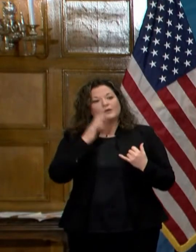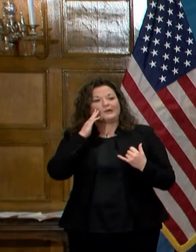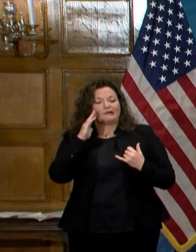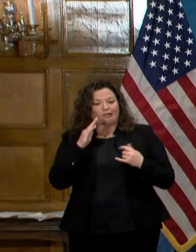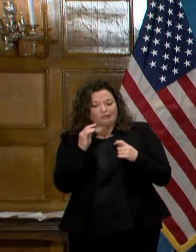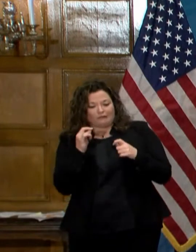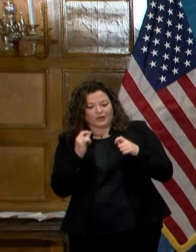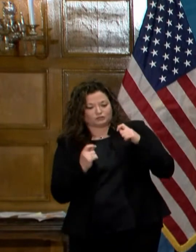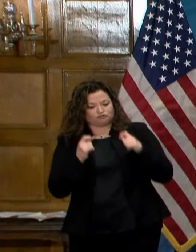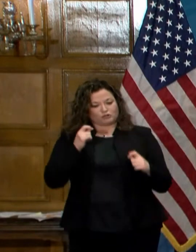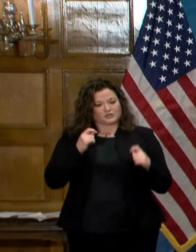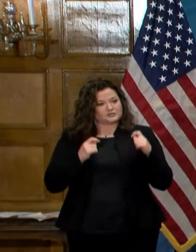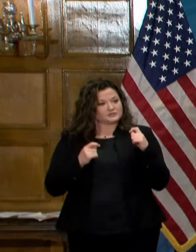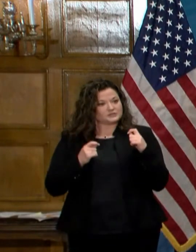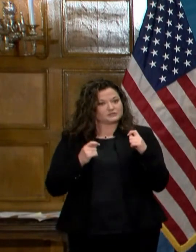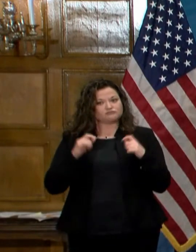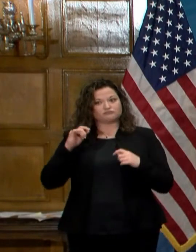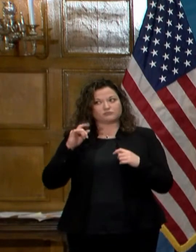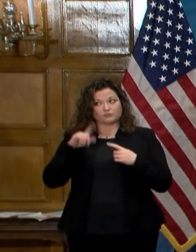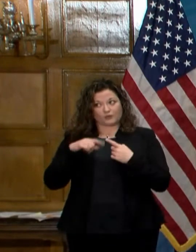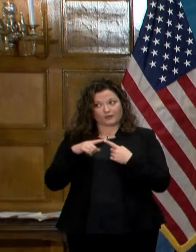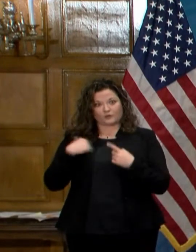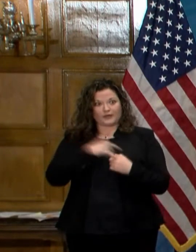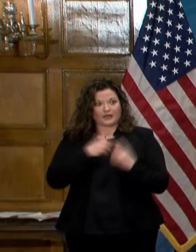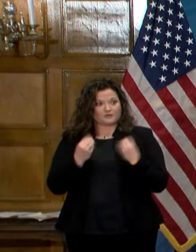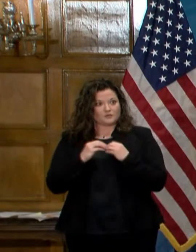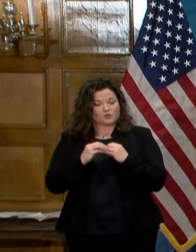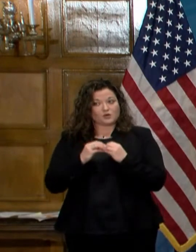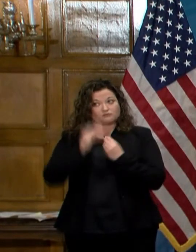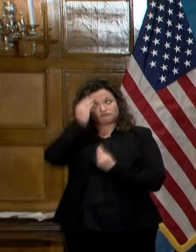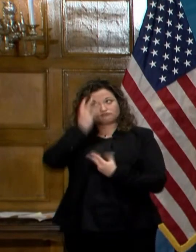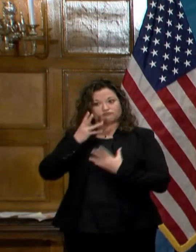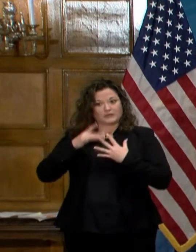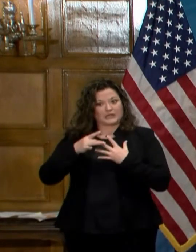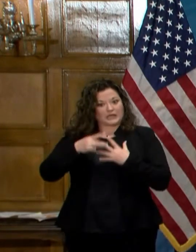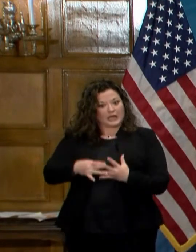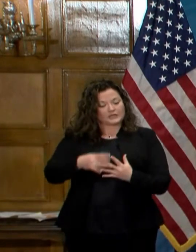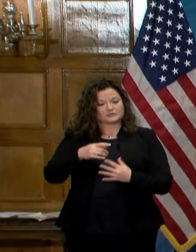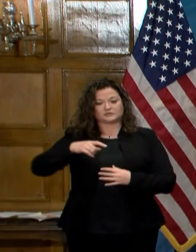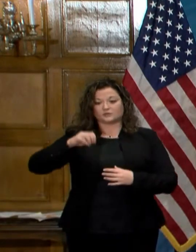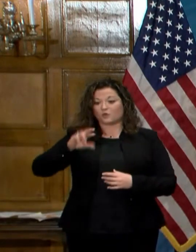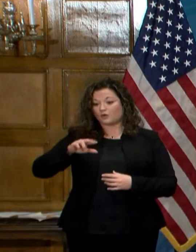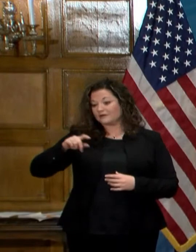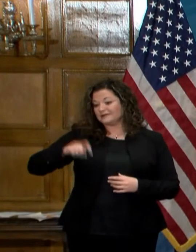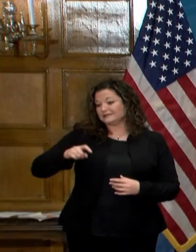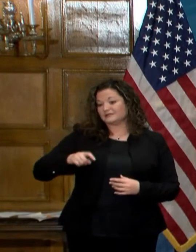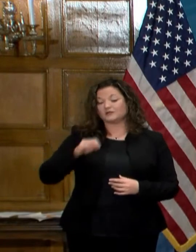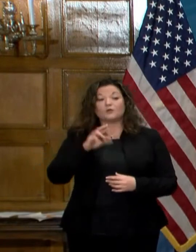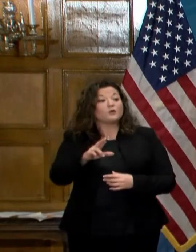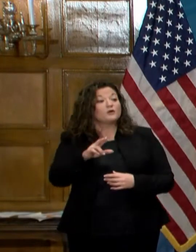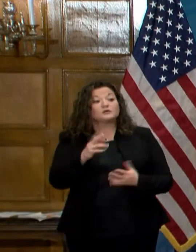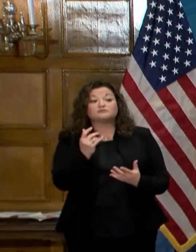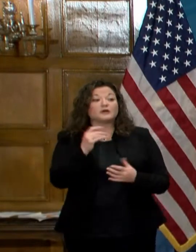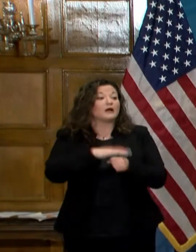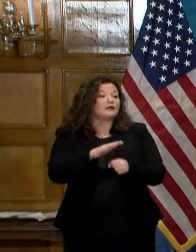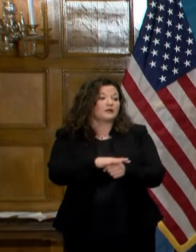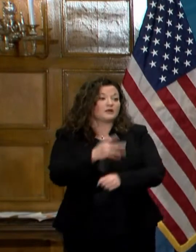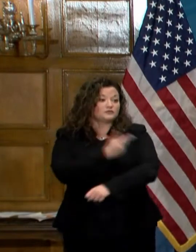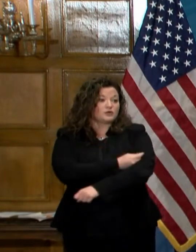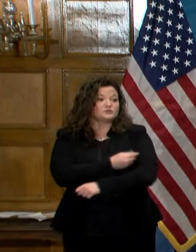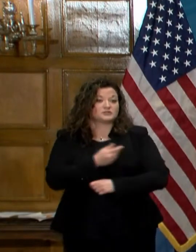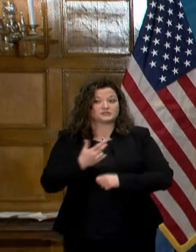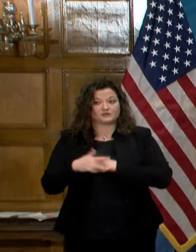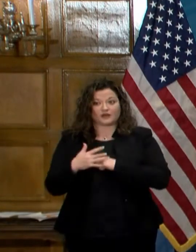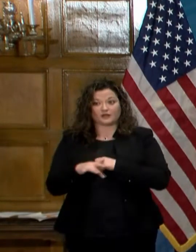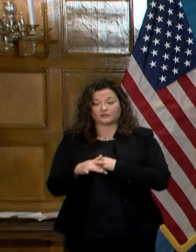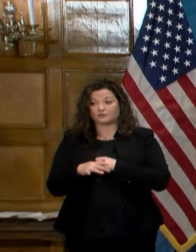that as there's further guidance or necessity or sufficient doses out there, but that's where they are at the present time.